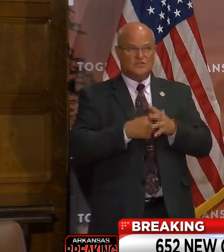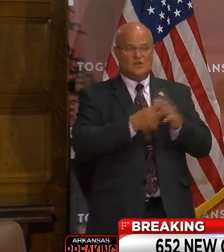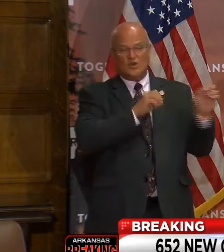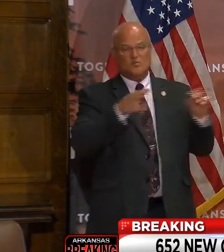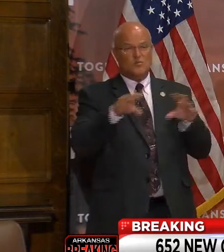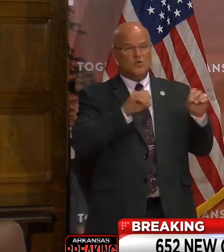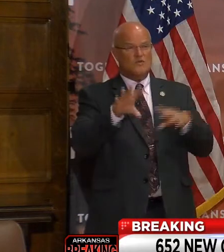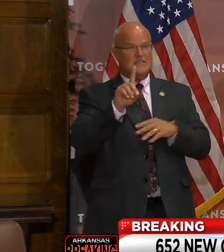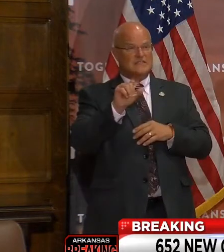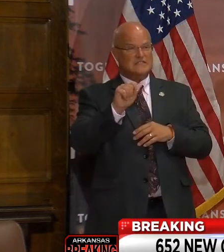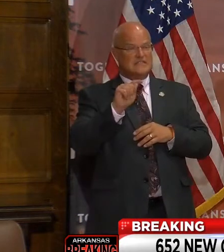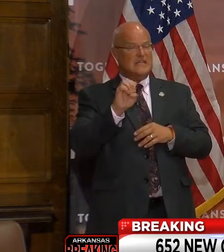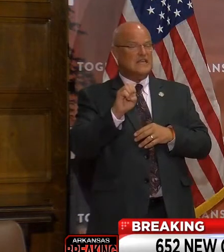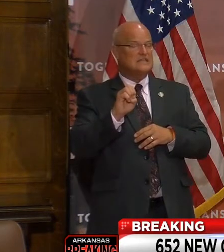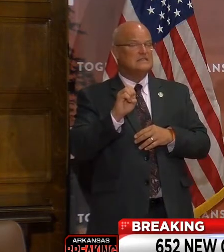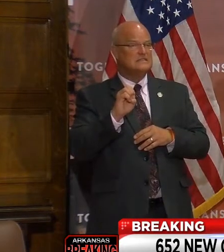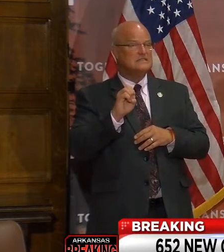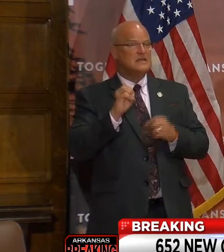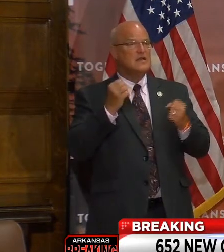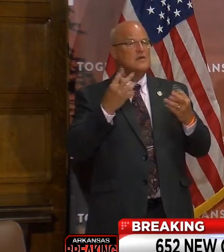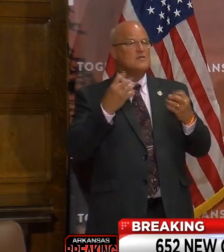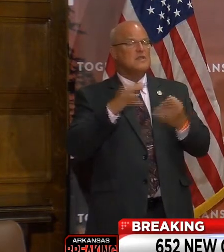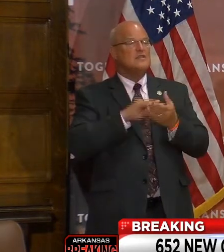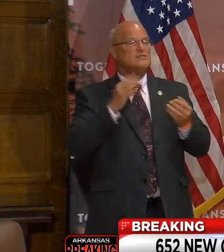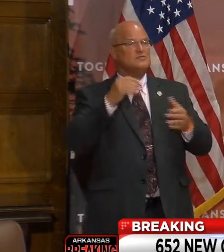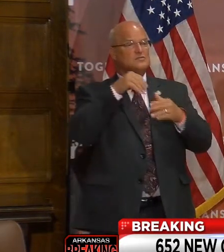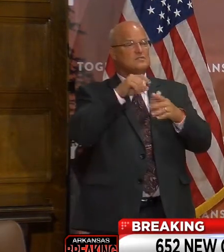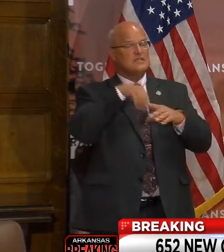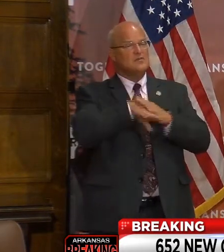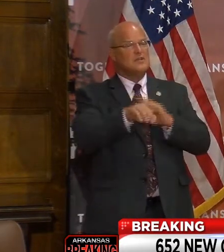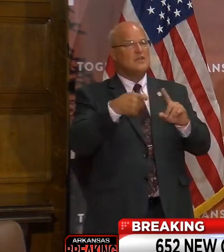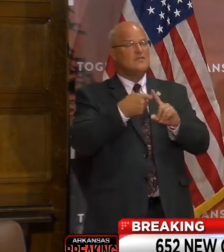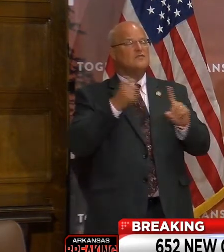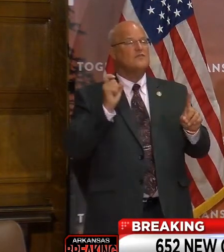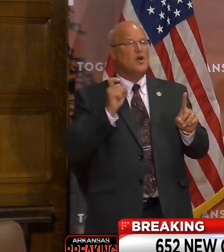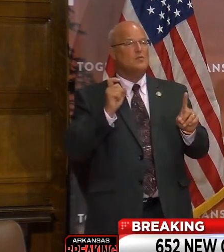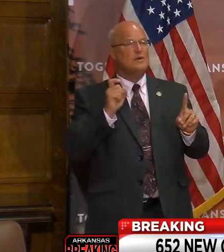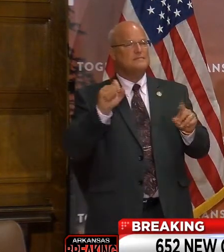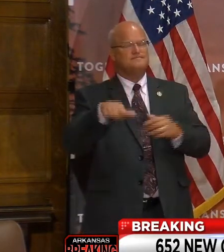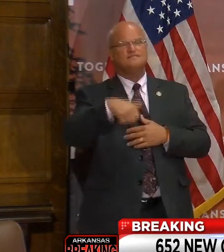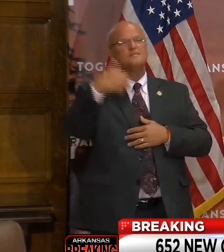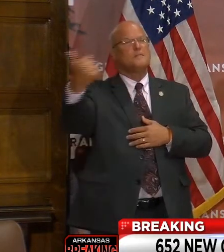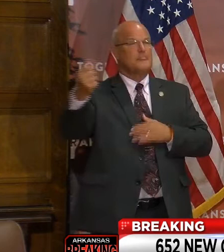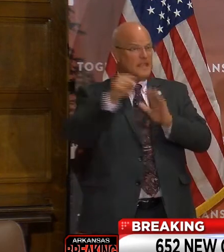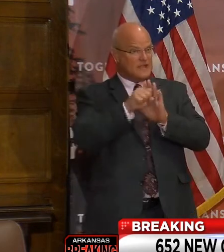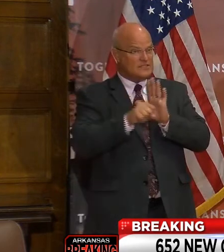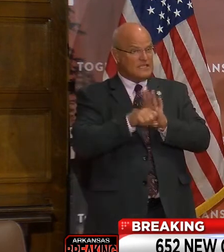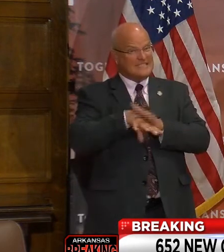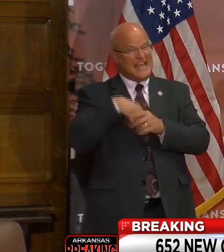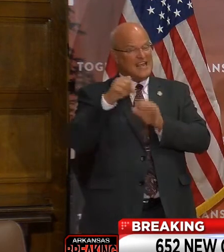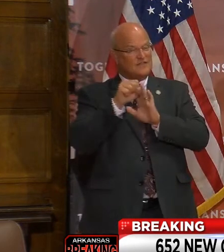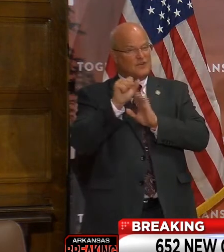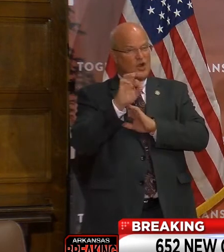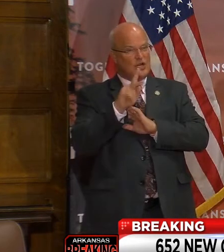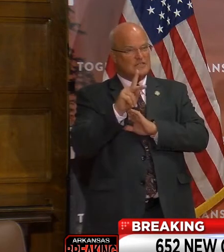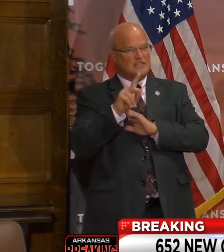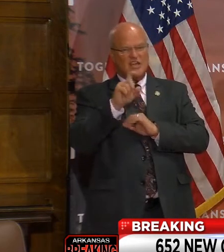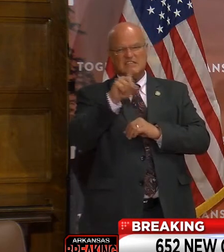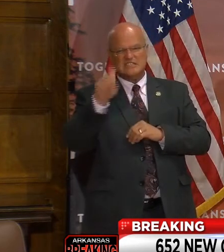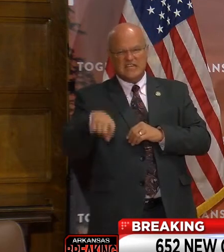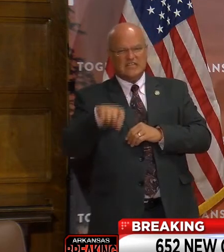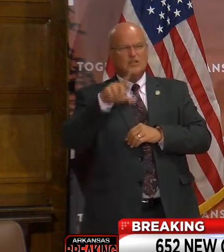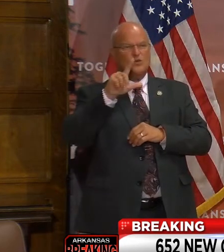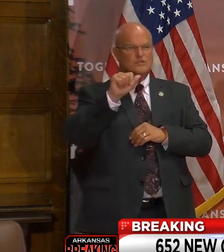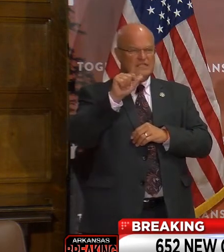move-in dates. A lot of those students coming from other states, from out of Arkansas, Texas, Louisiana,